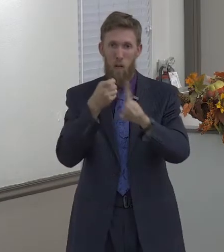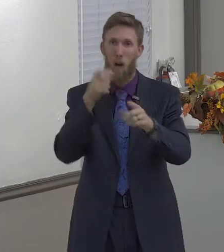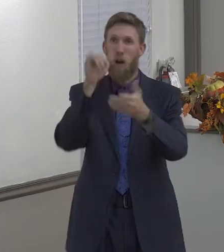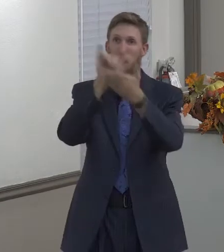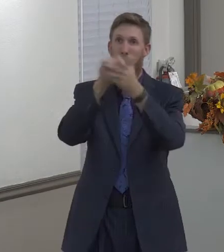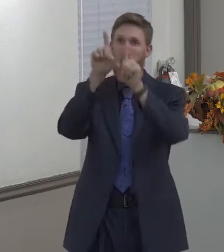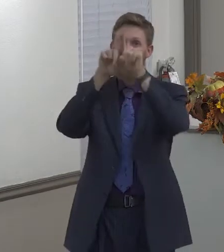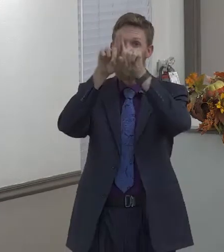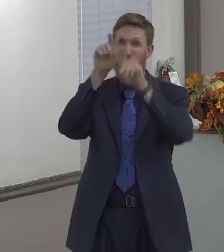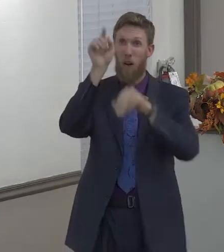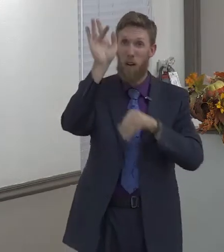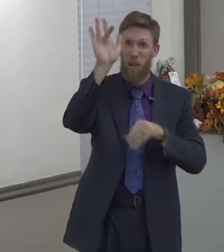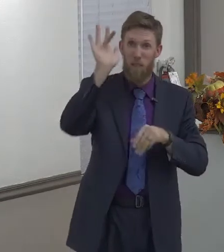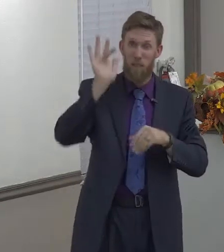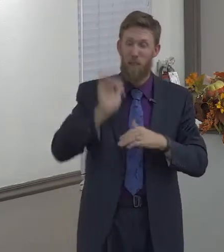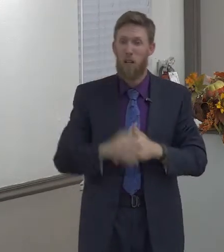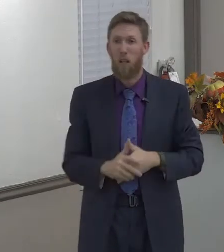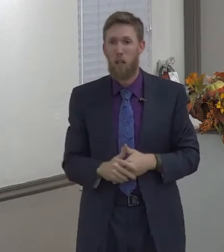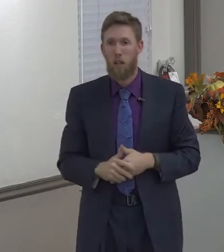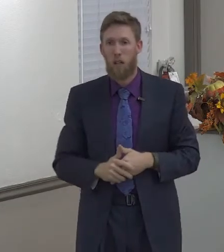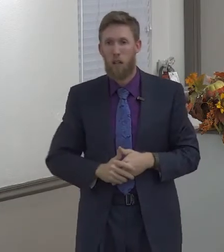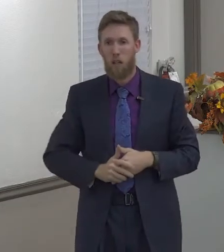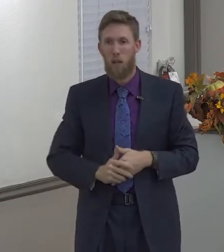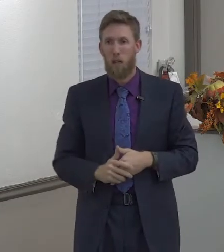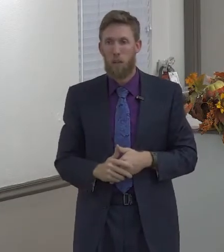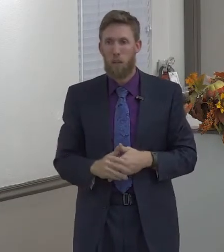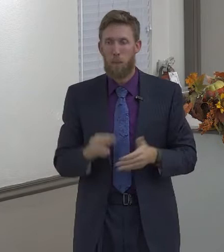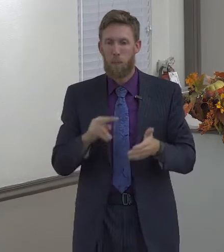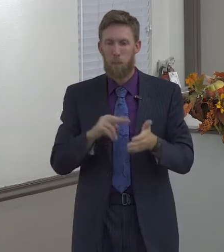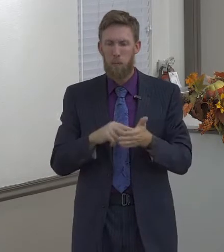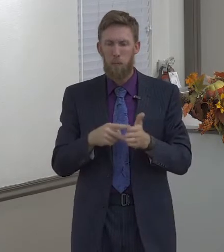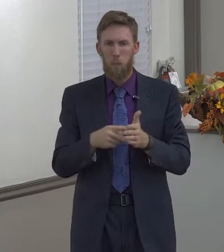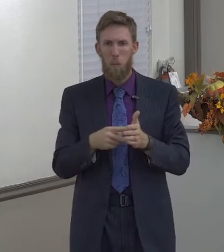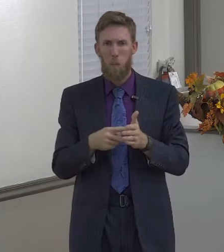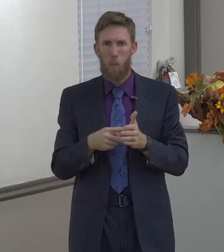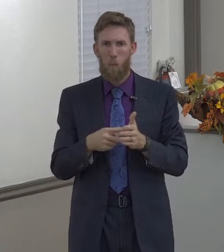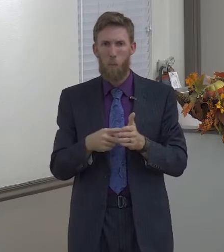the naked eye see the North Star. You say, well, the North Star is still there.